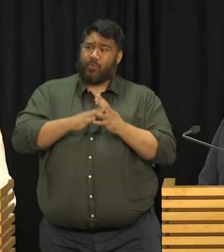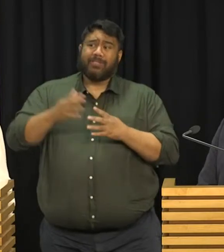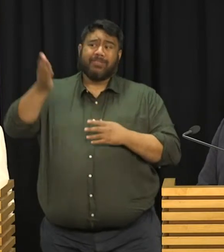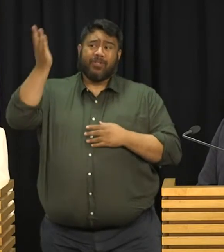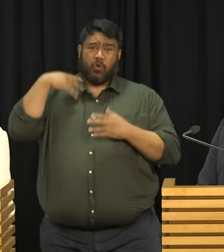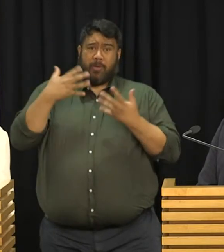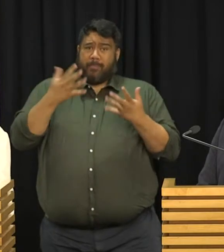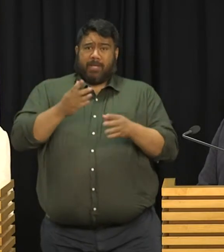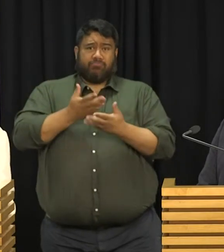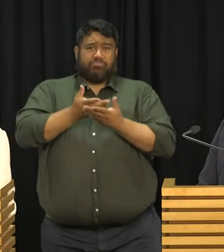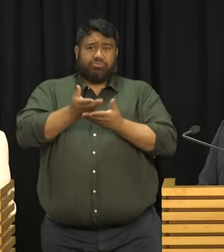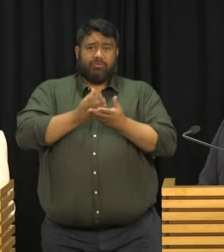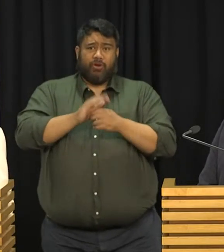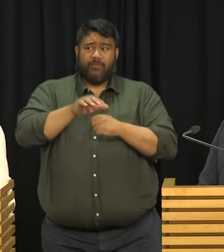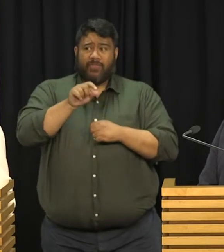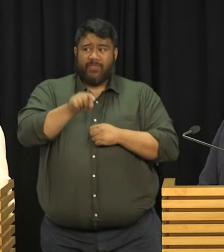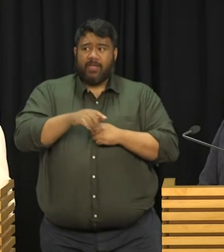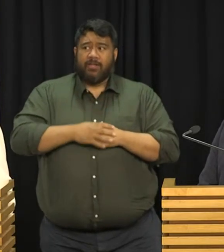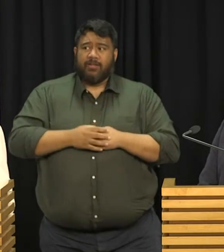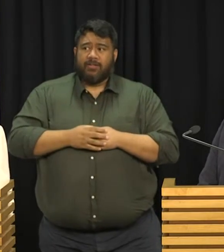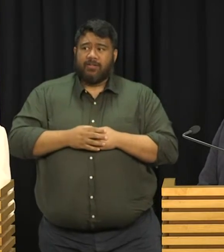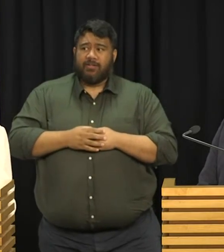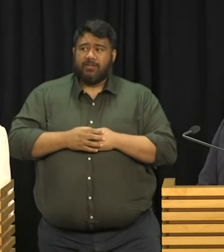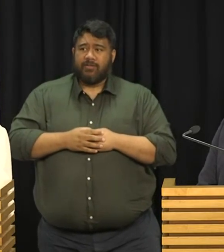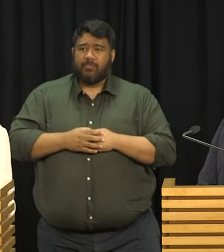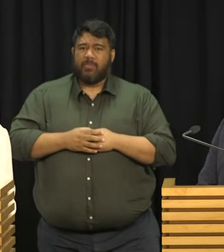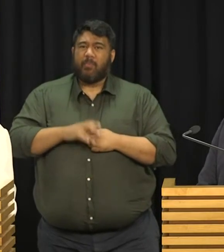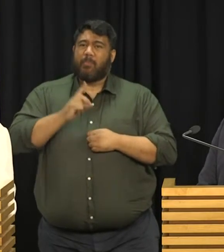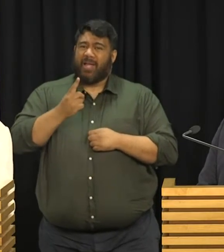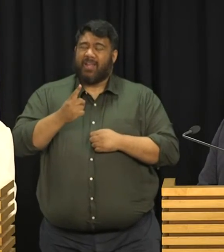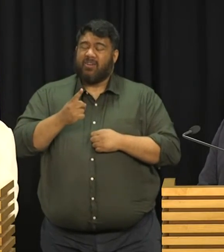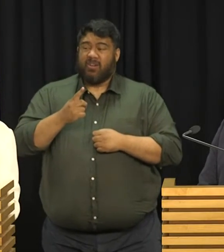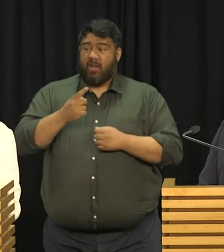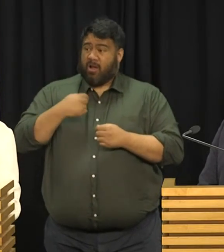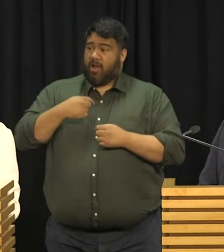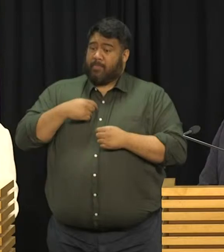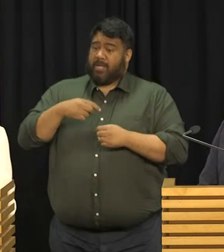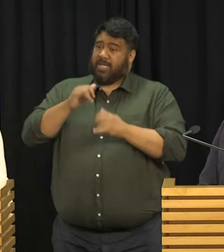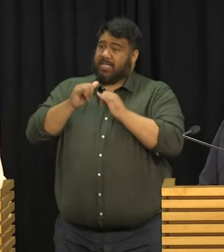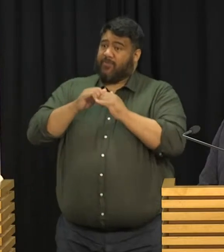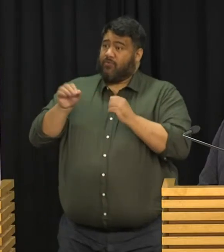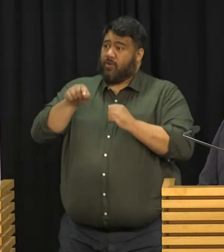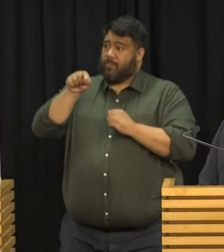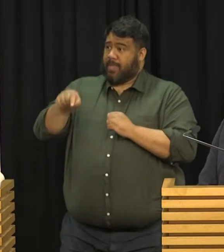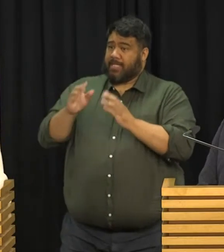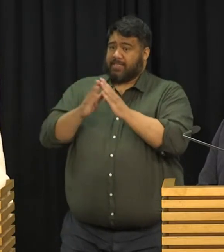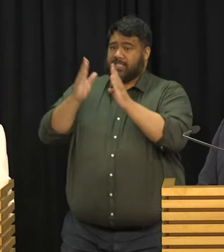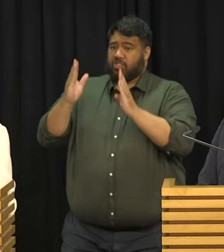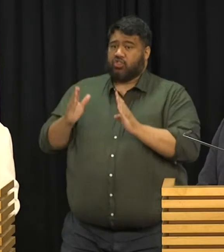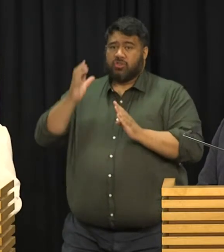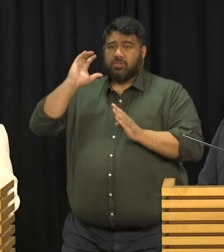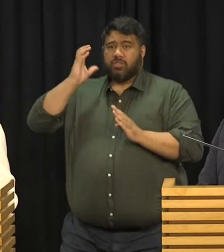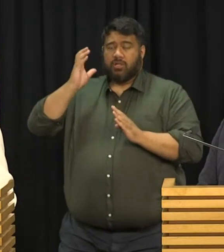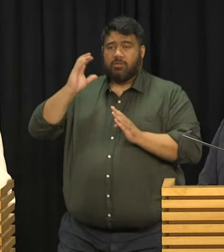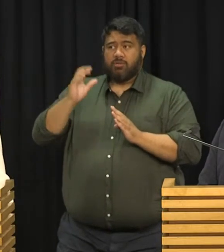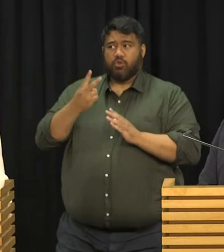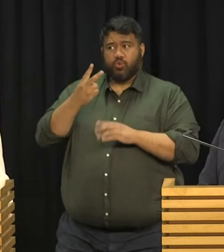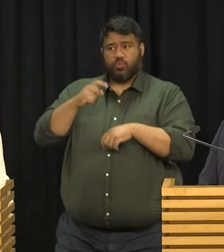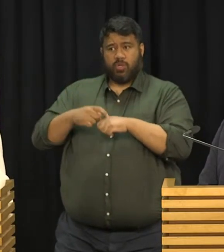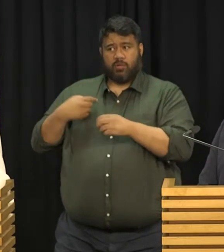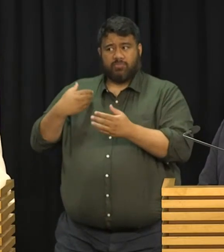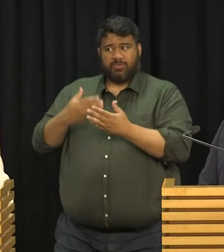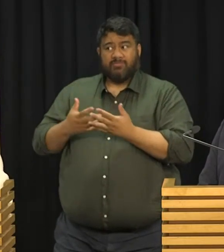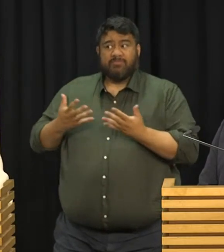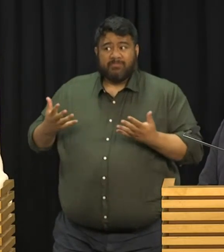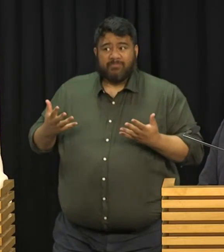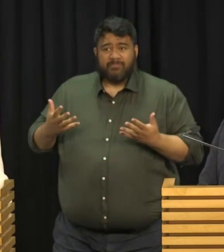perhaps till now is because I have appeared on 2 occasions since then, and that's because we've said, look, where there are issues of national significance,